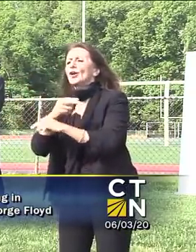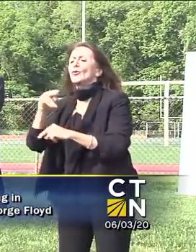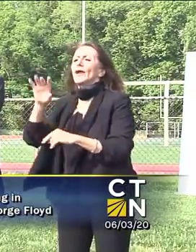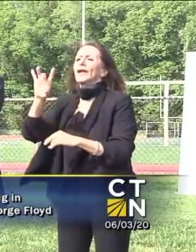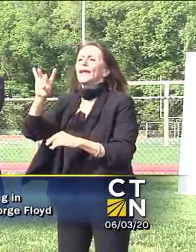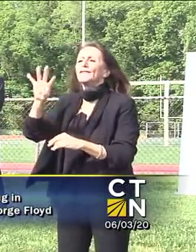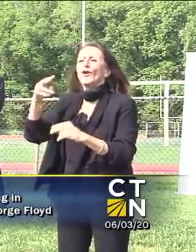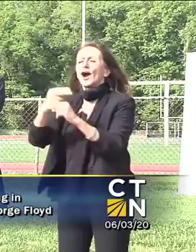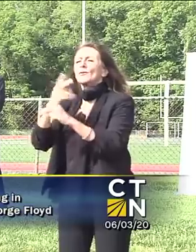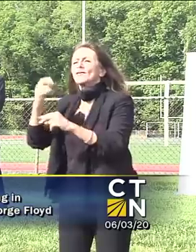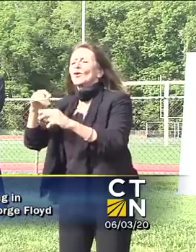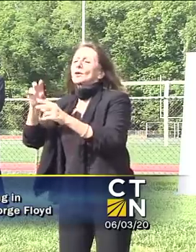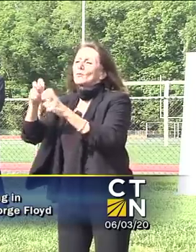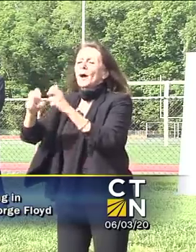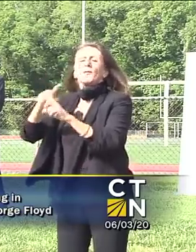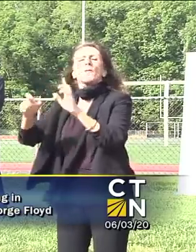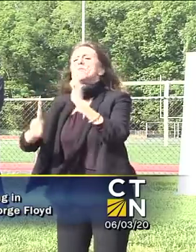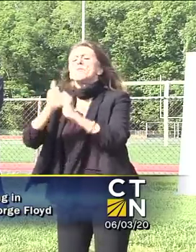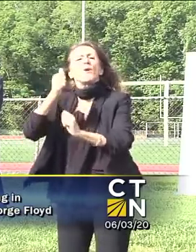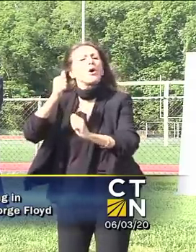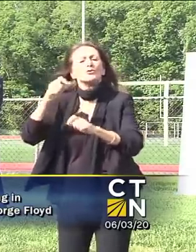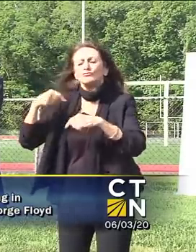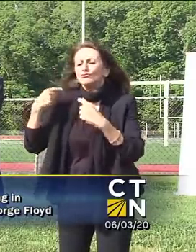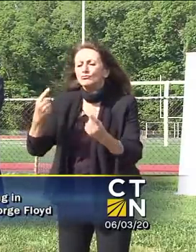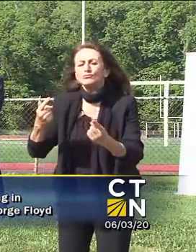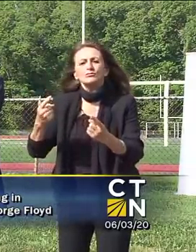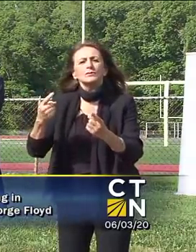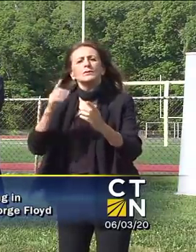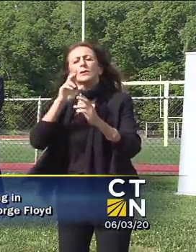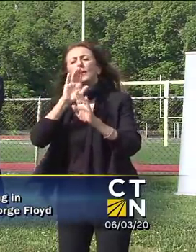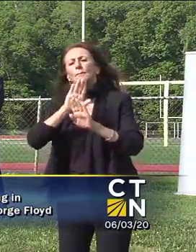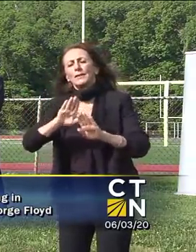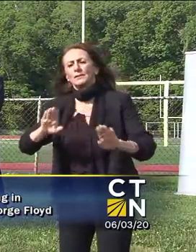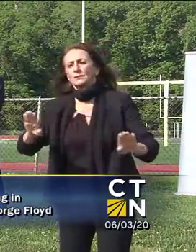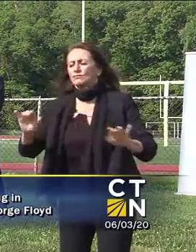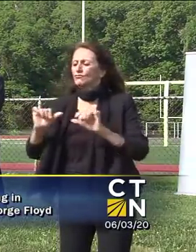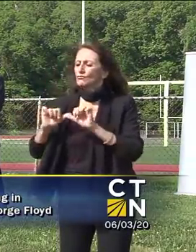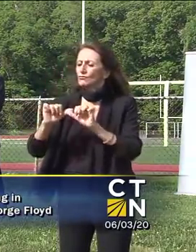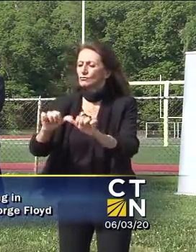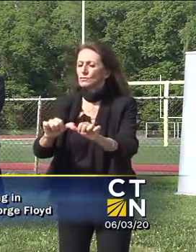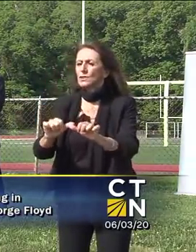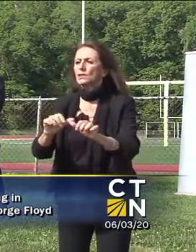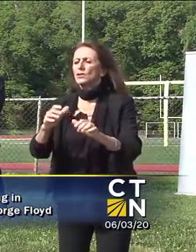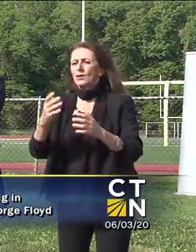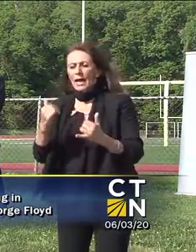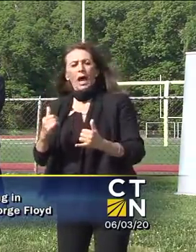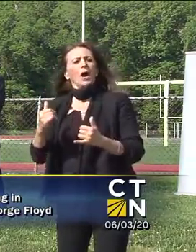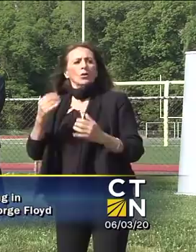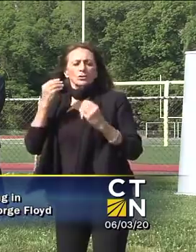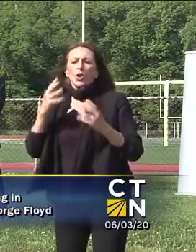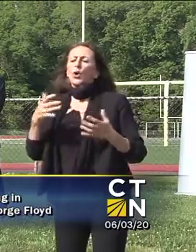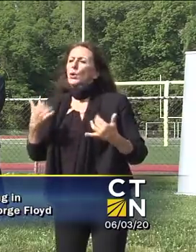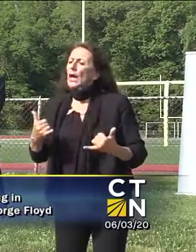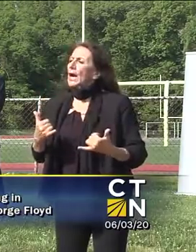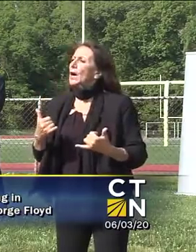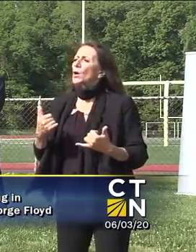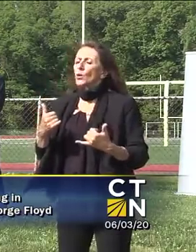but overall, it's been peaceful. And for that, I'm also thankful as we go through these incredibly complicated